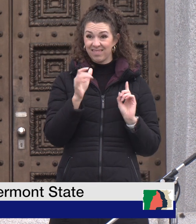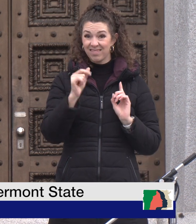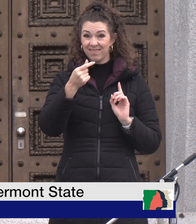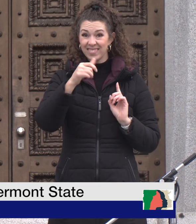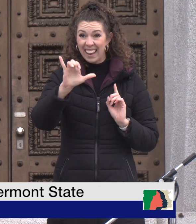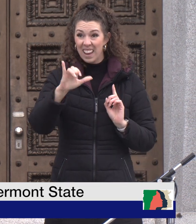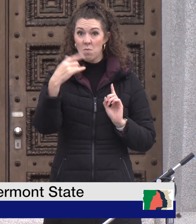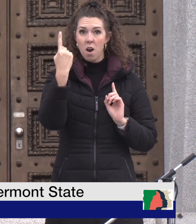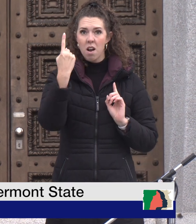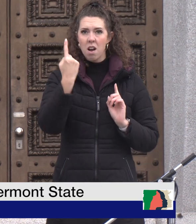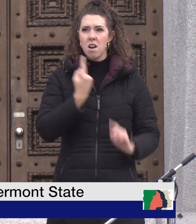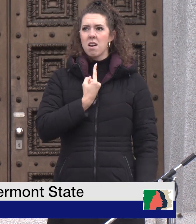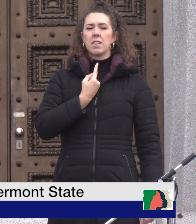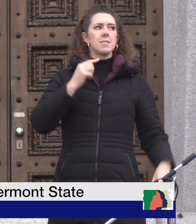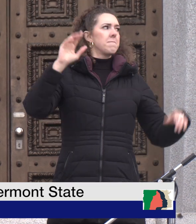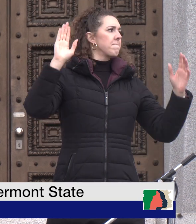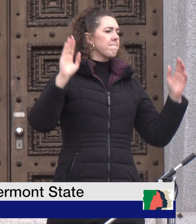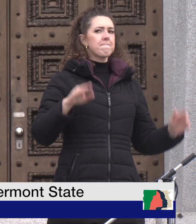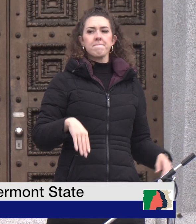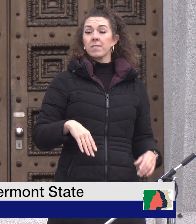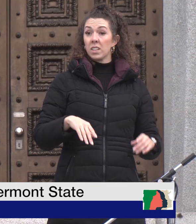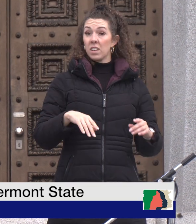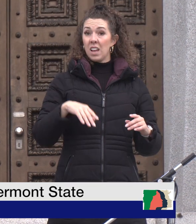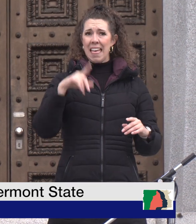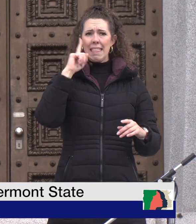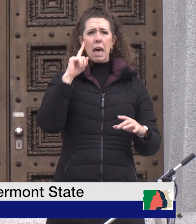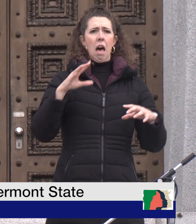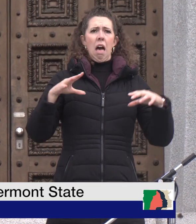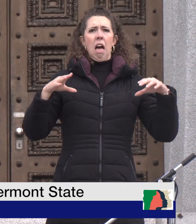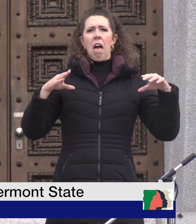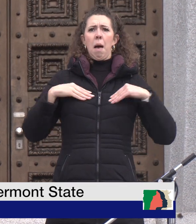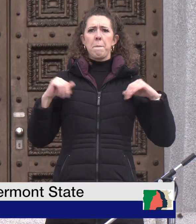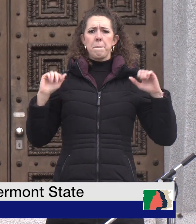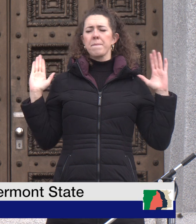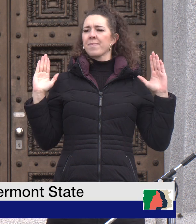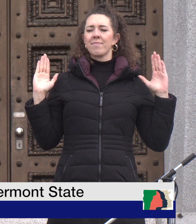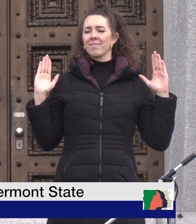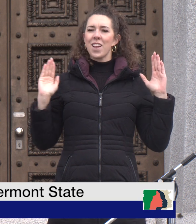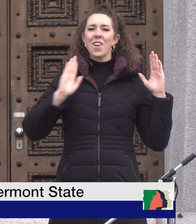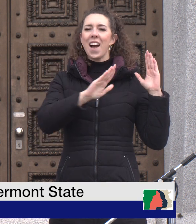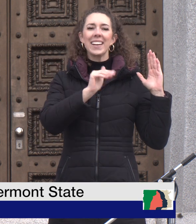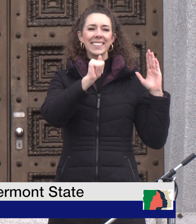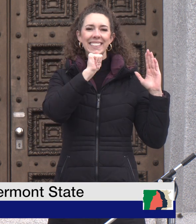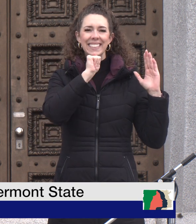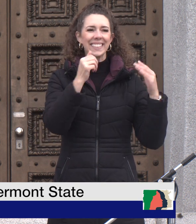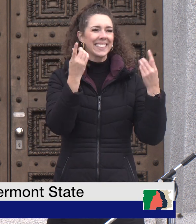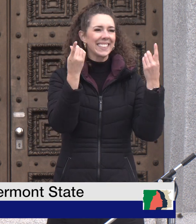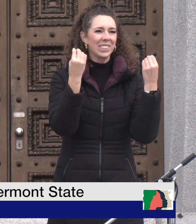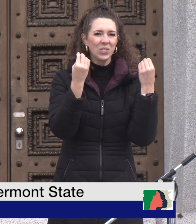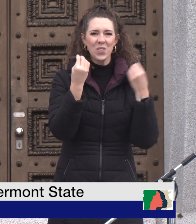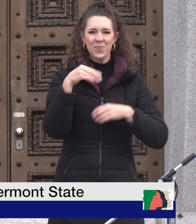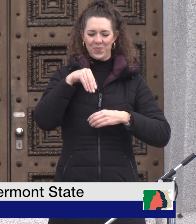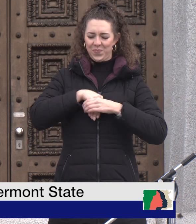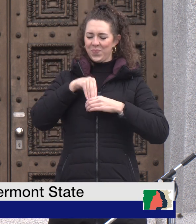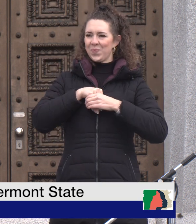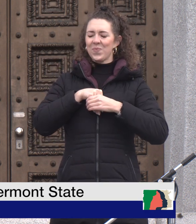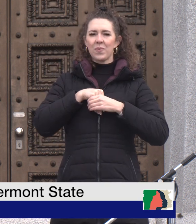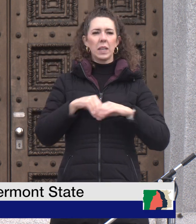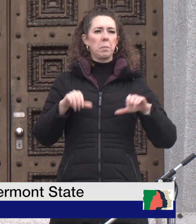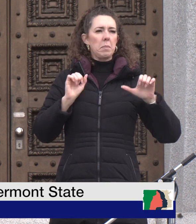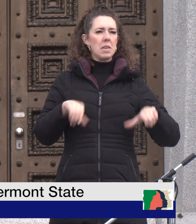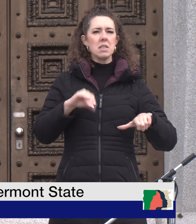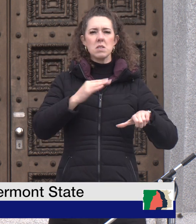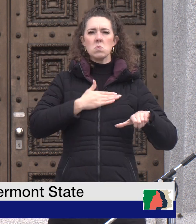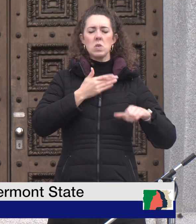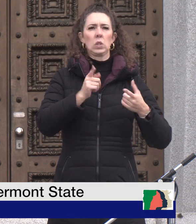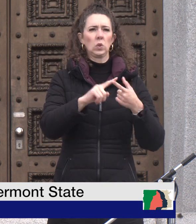that does not stop her. Becca's secret sauce is her ability and willingness to find points